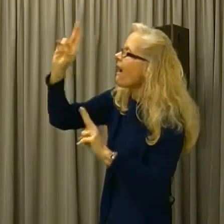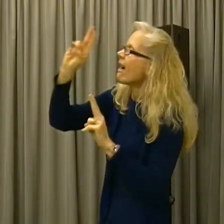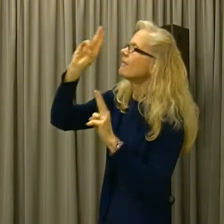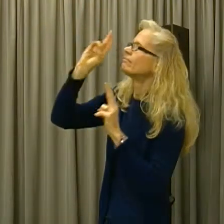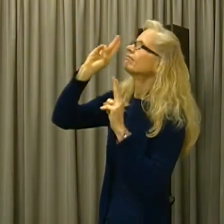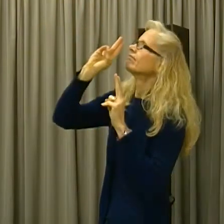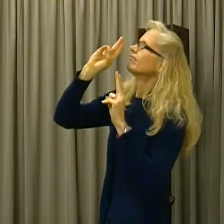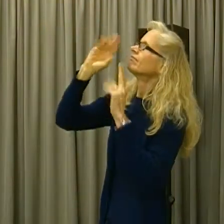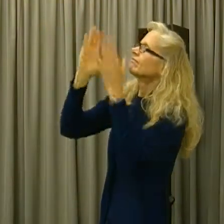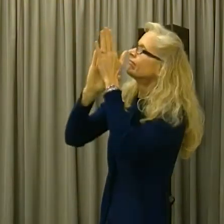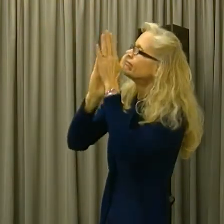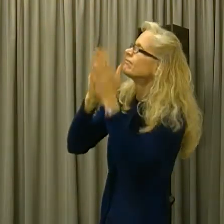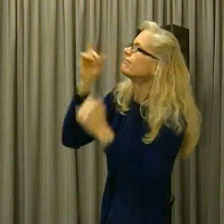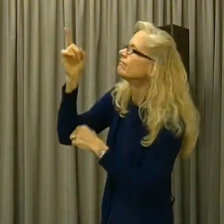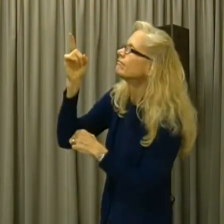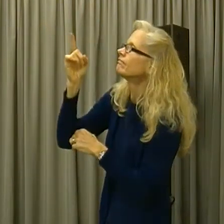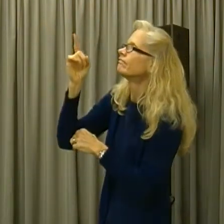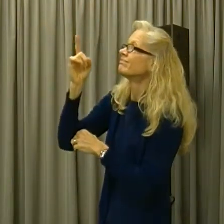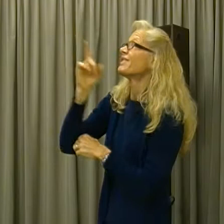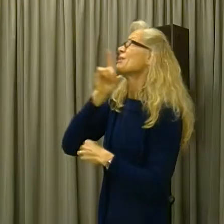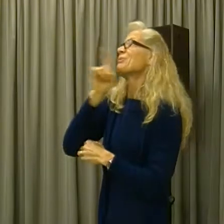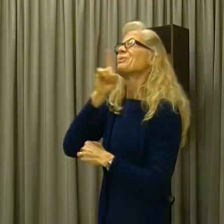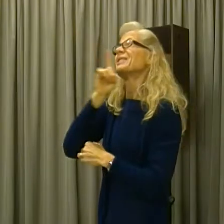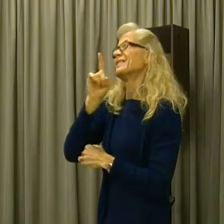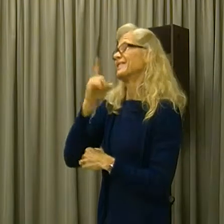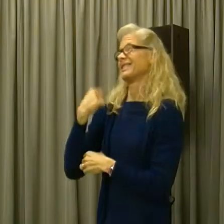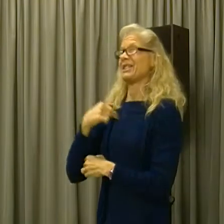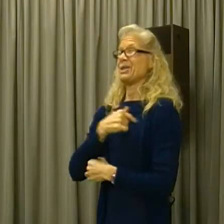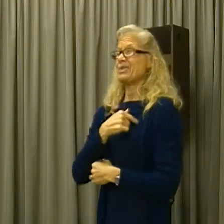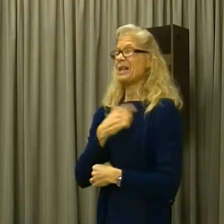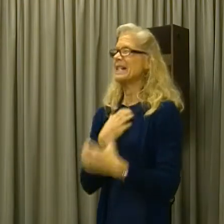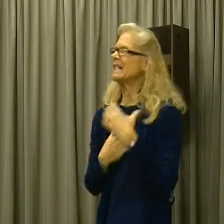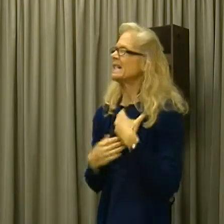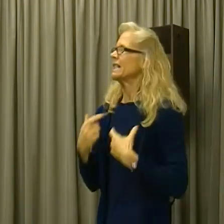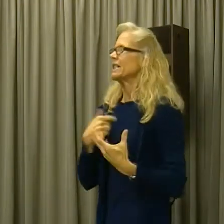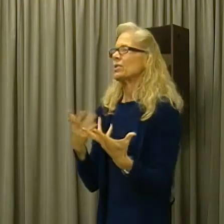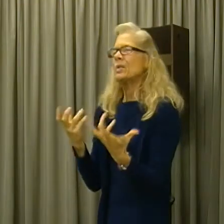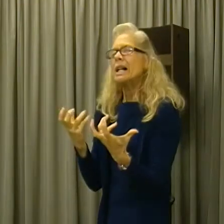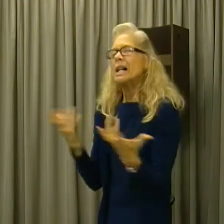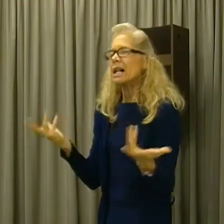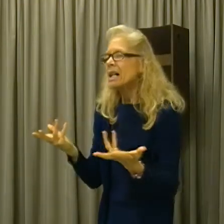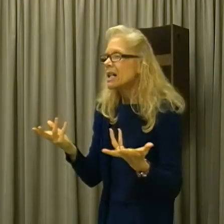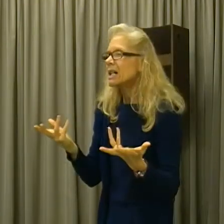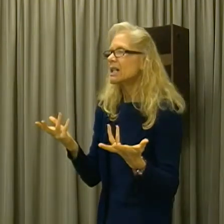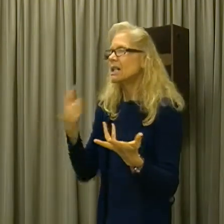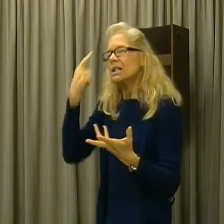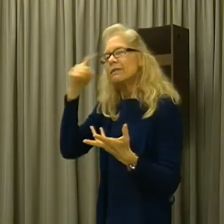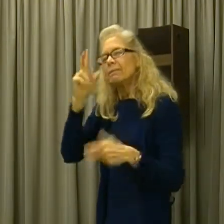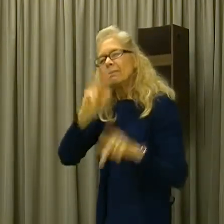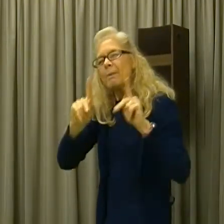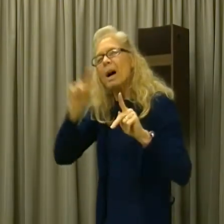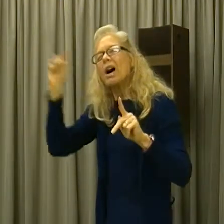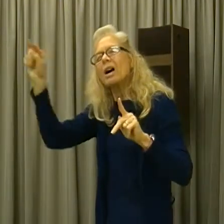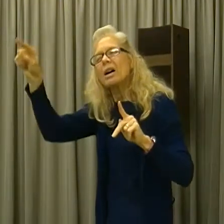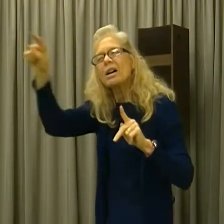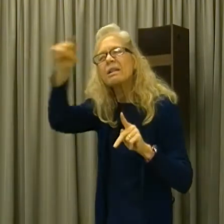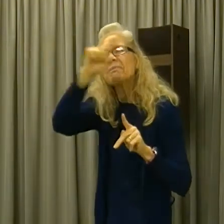our desire that more people would hear the gospel through the work that's going on here and also through the missionaries that we